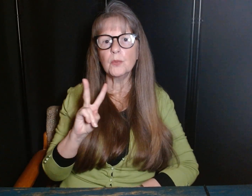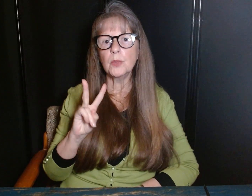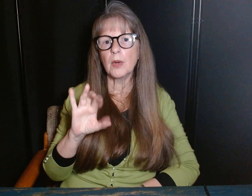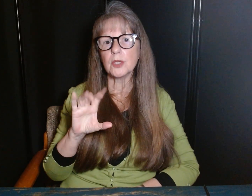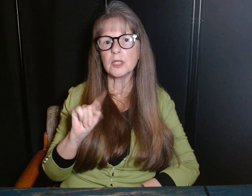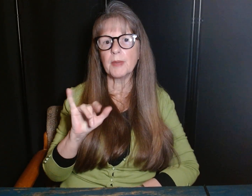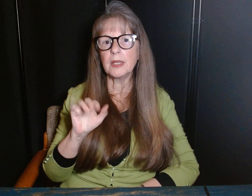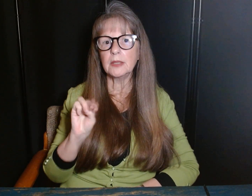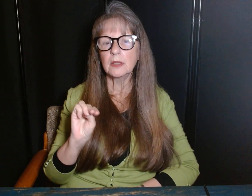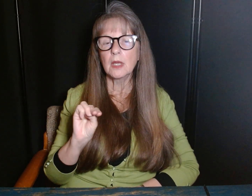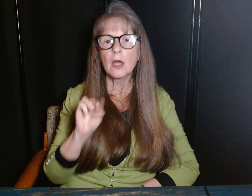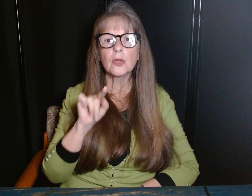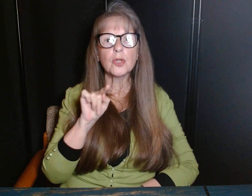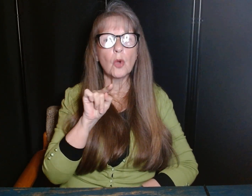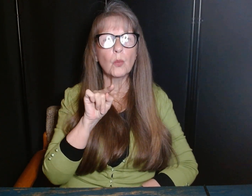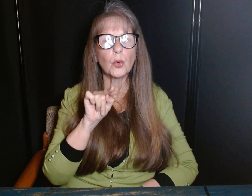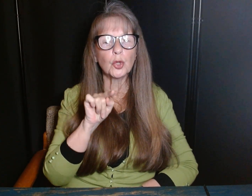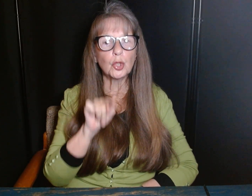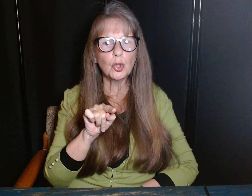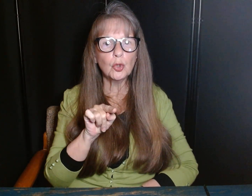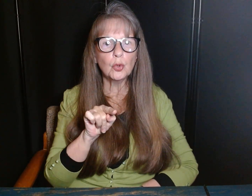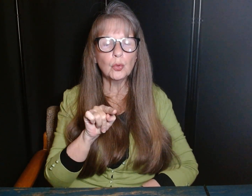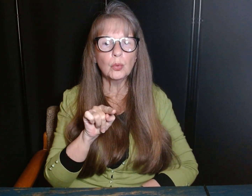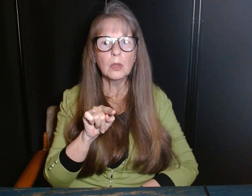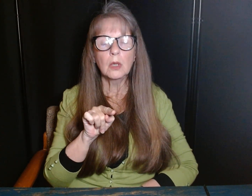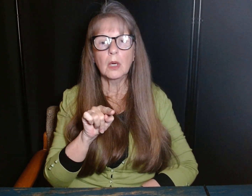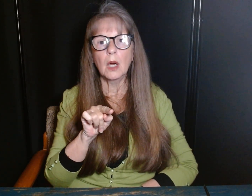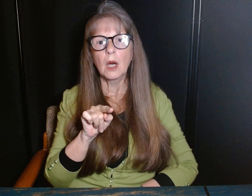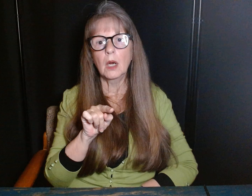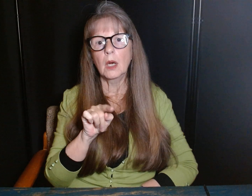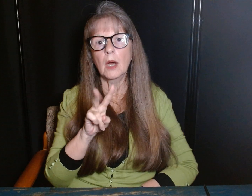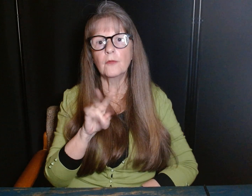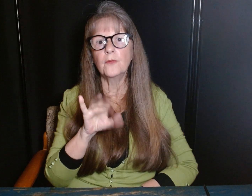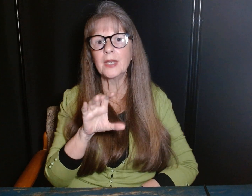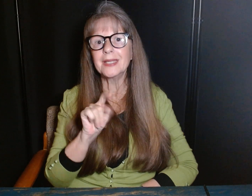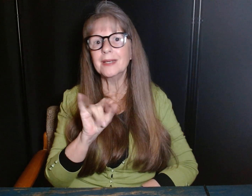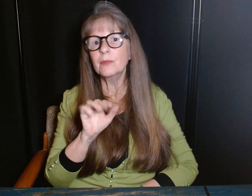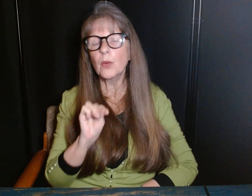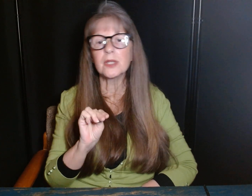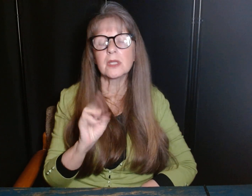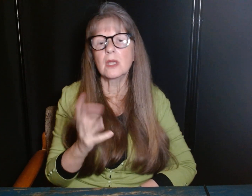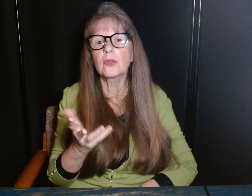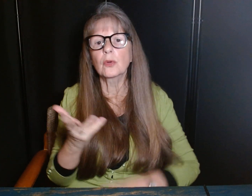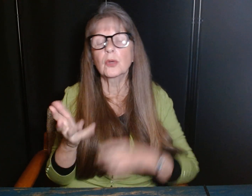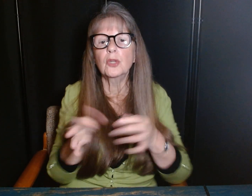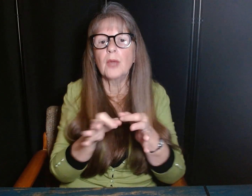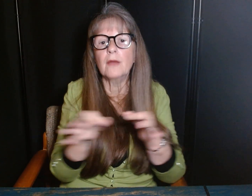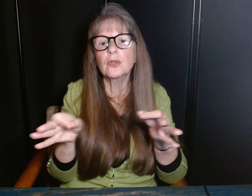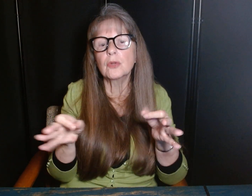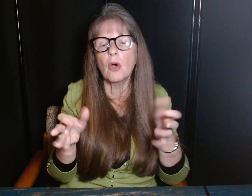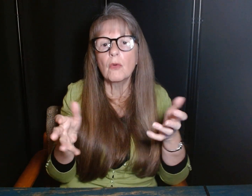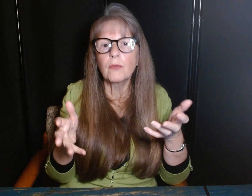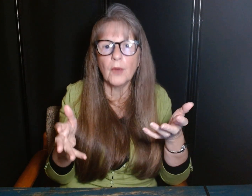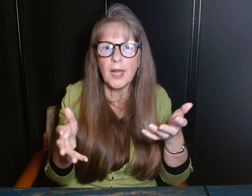want to spell it, so were you a victim? What's another? You would have to do the whole